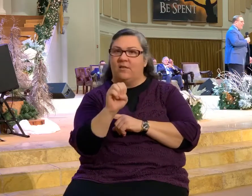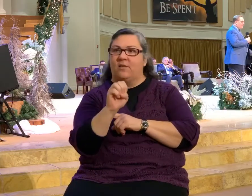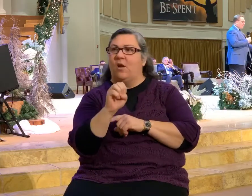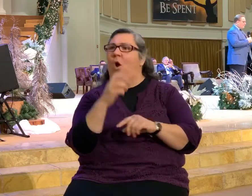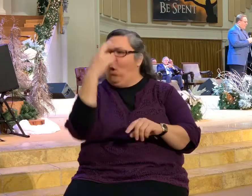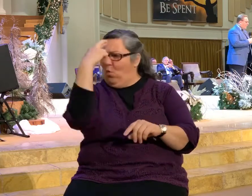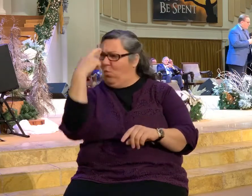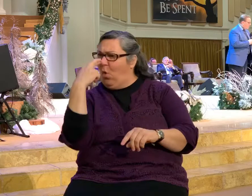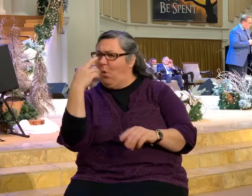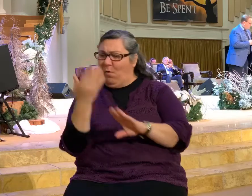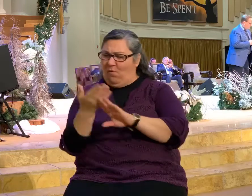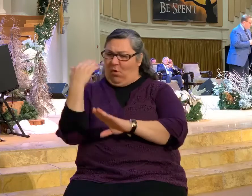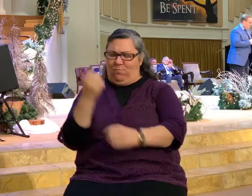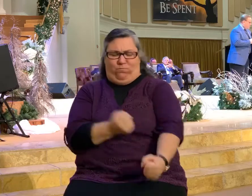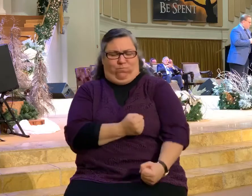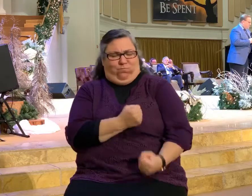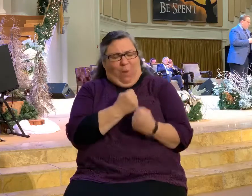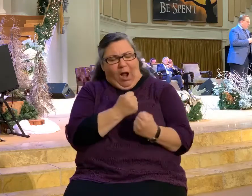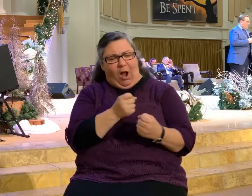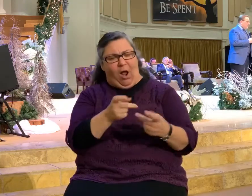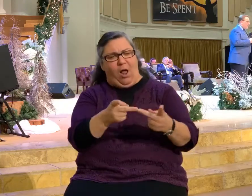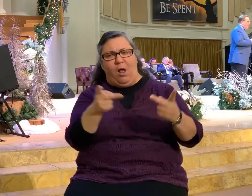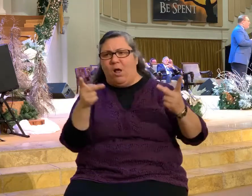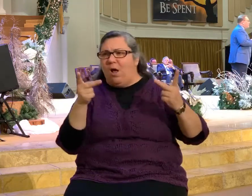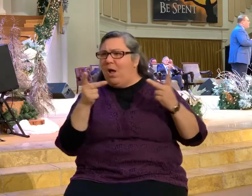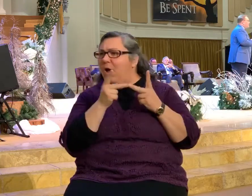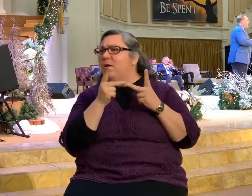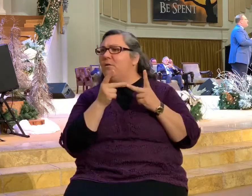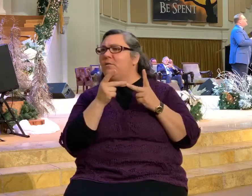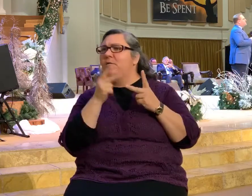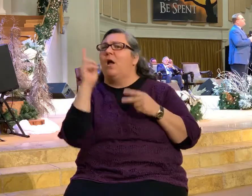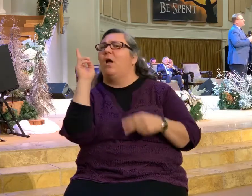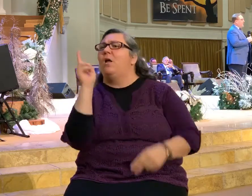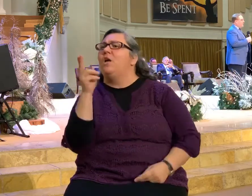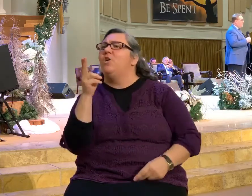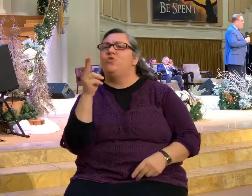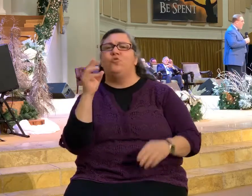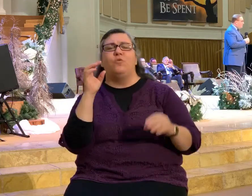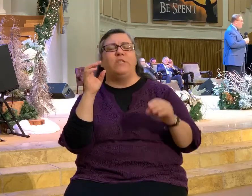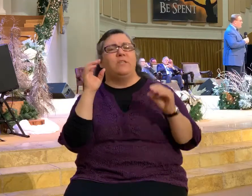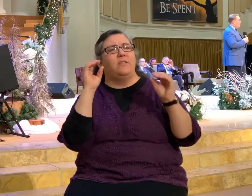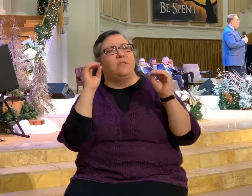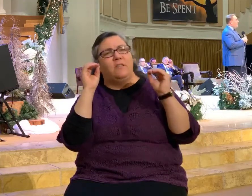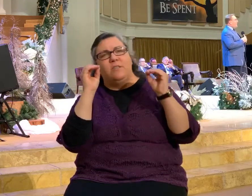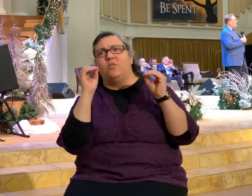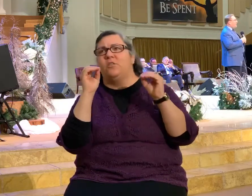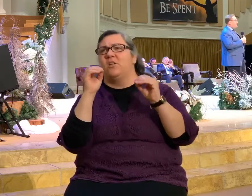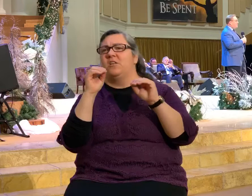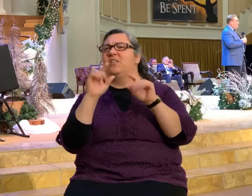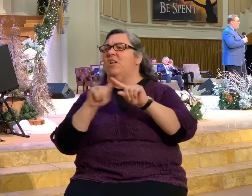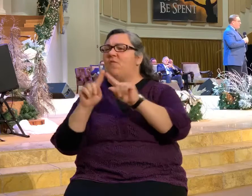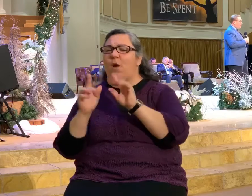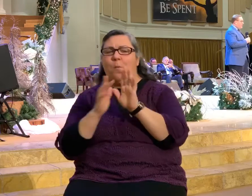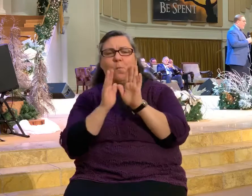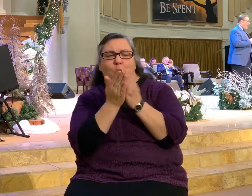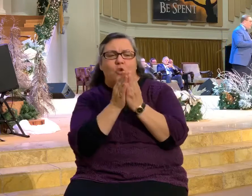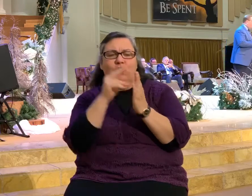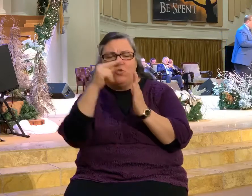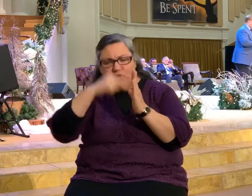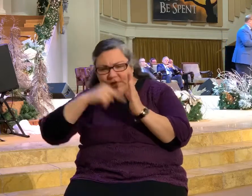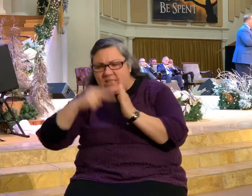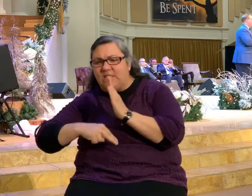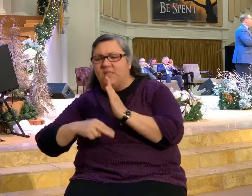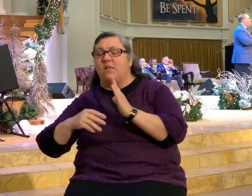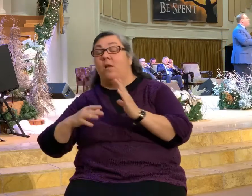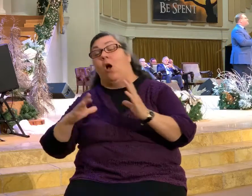powerful place on planet Earth. And our history classes and the novels that we read and even the